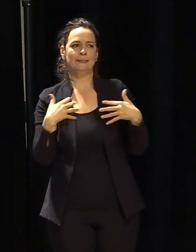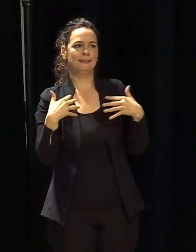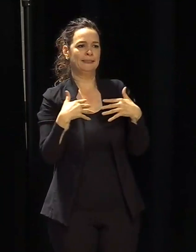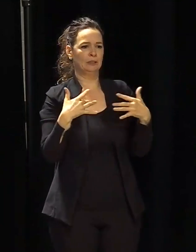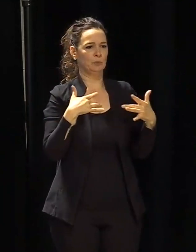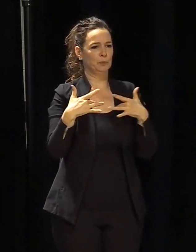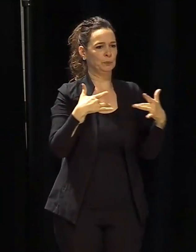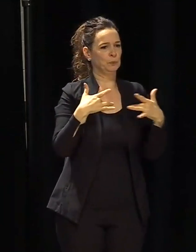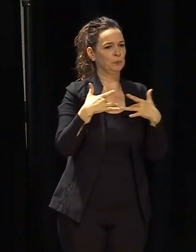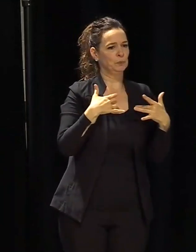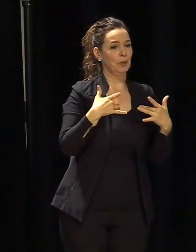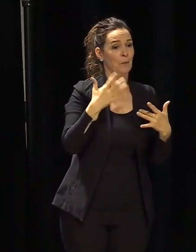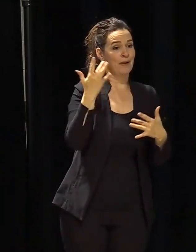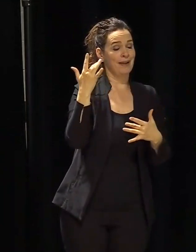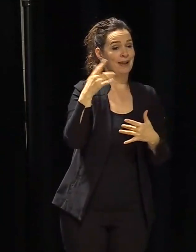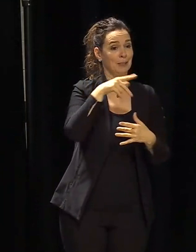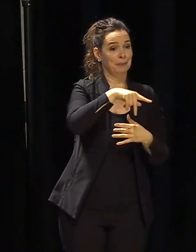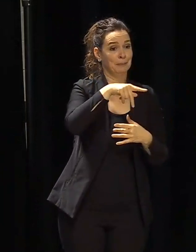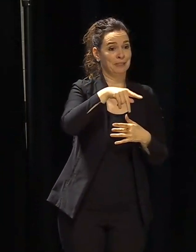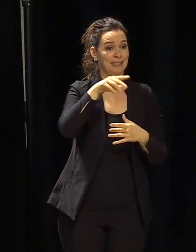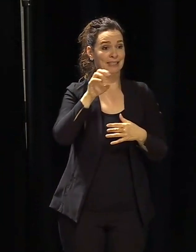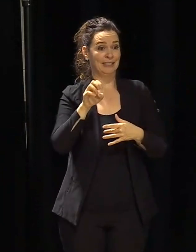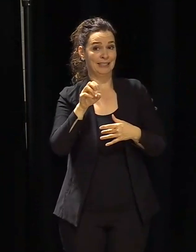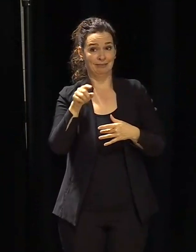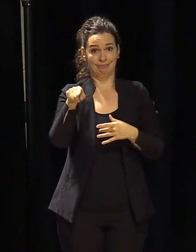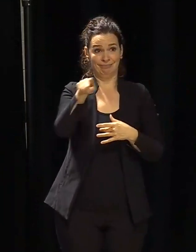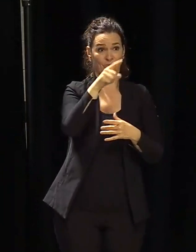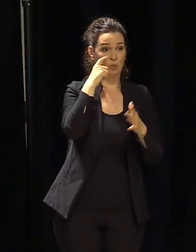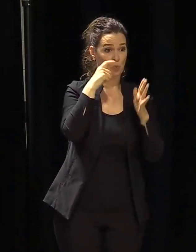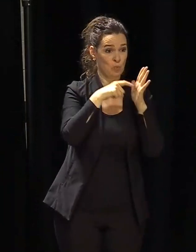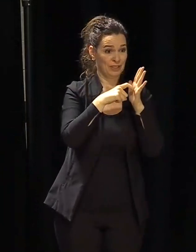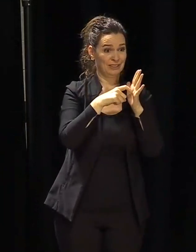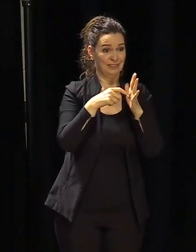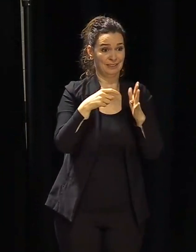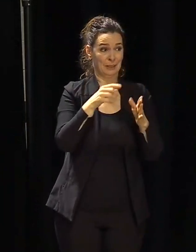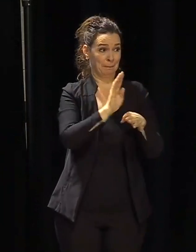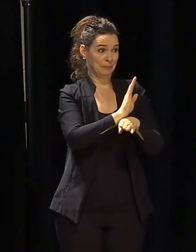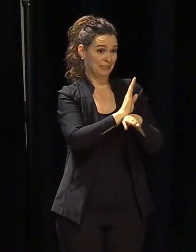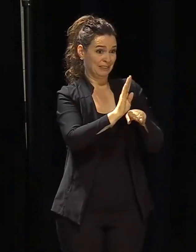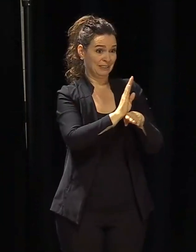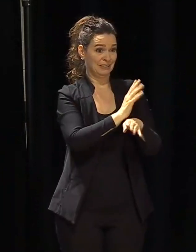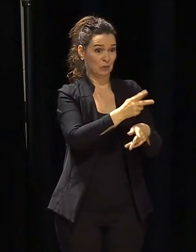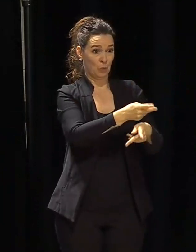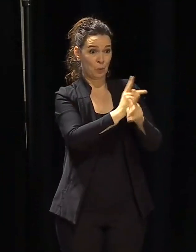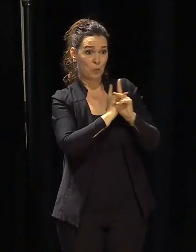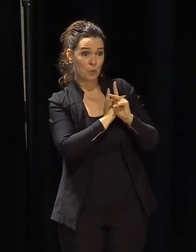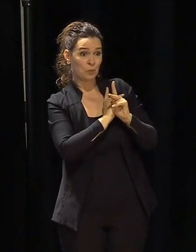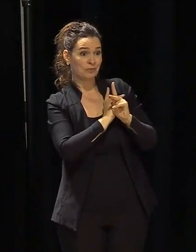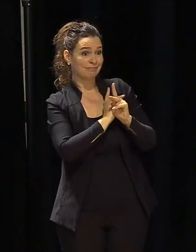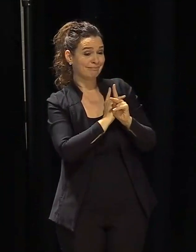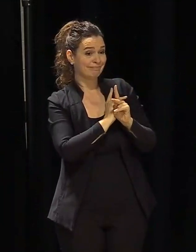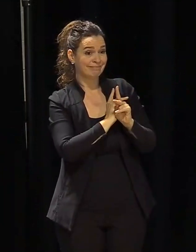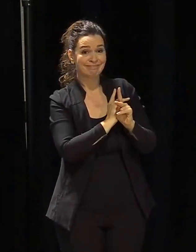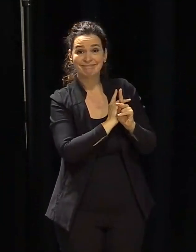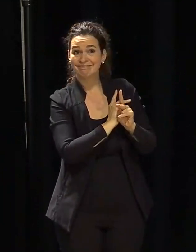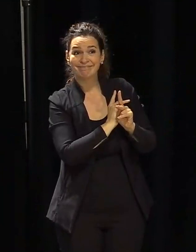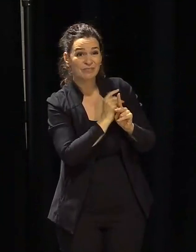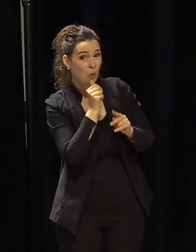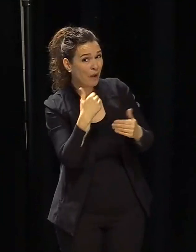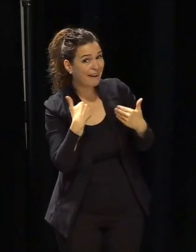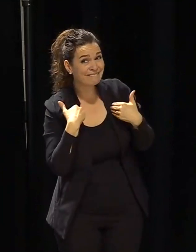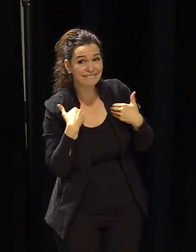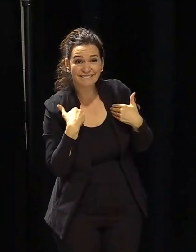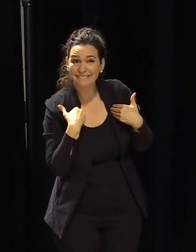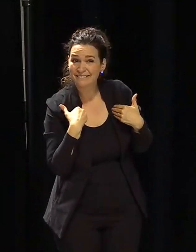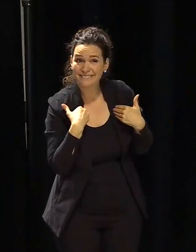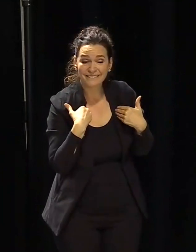not unemployment for other people. The ability just to shut the economy down, like some have suggested, is not there. It